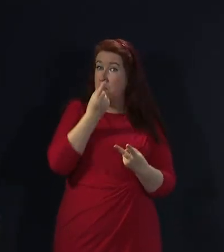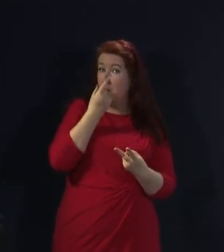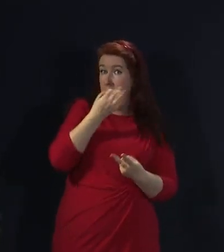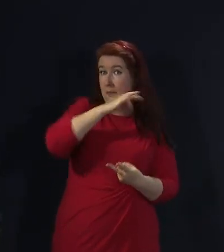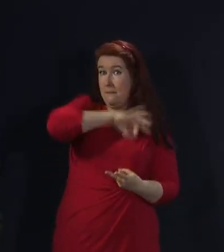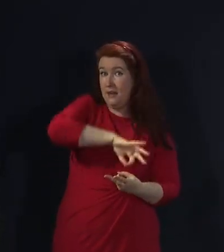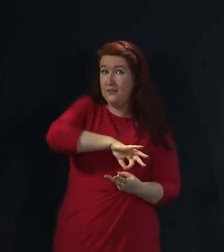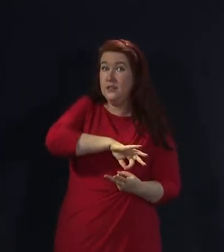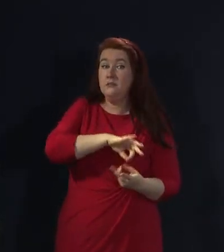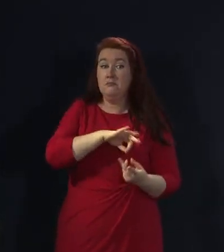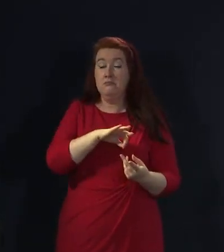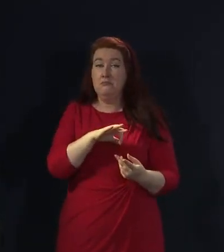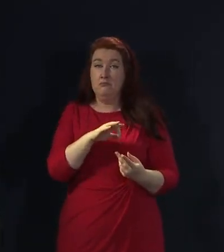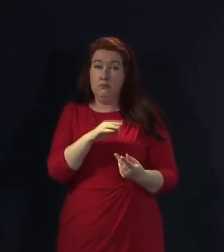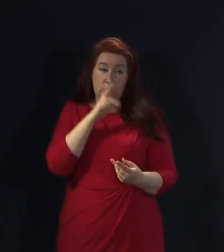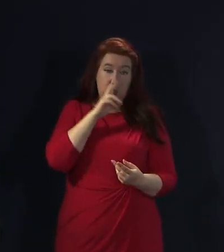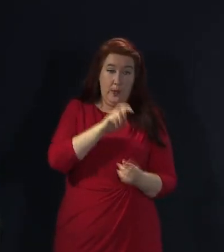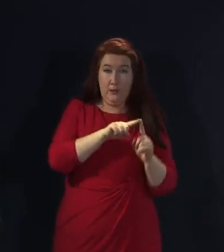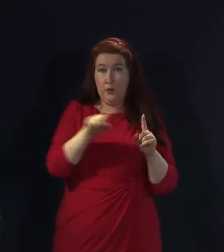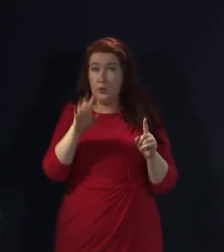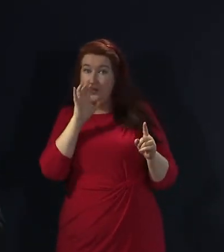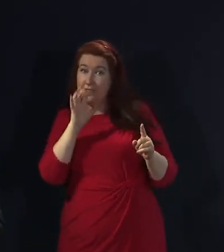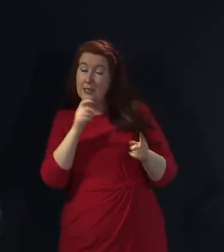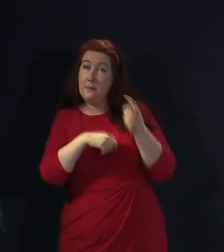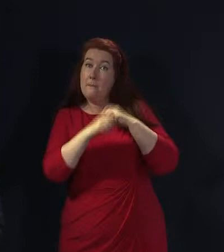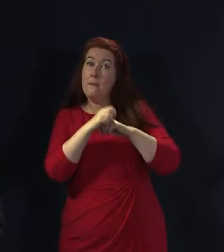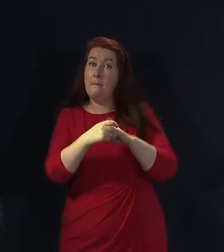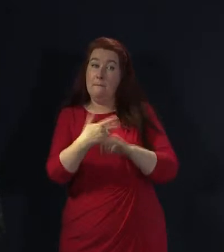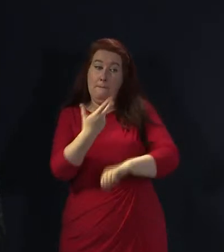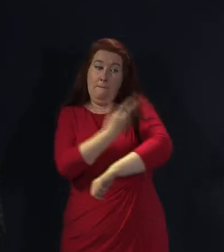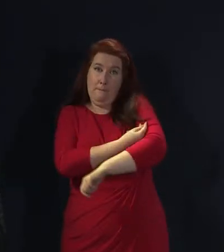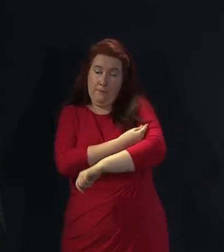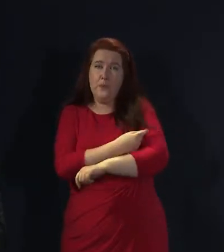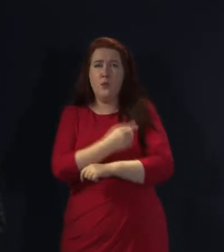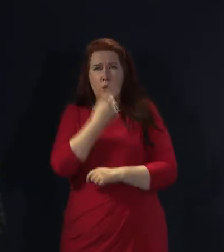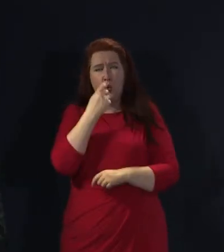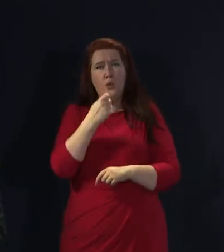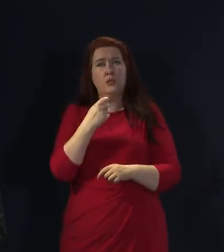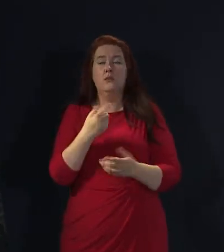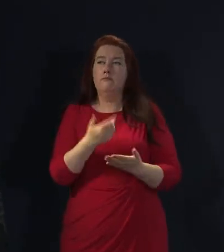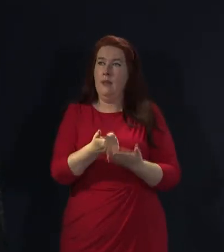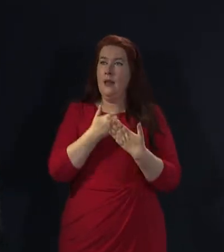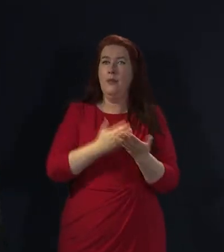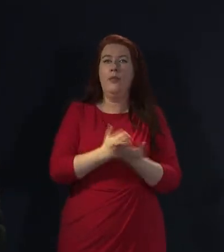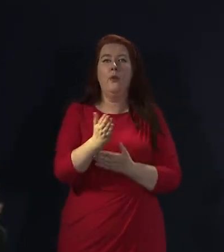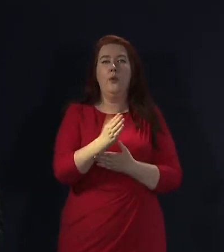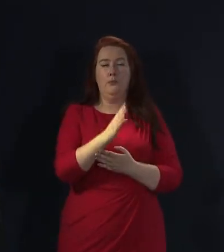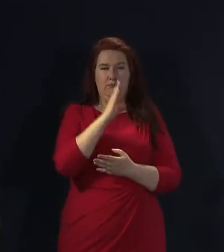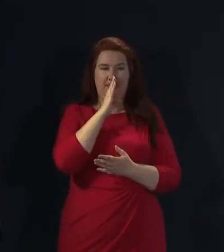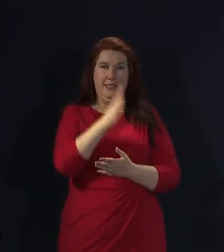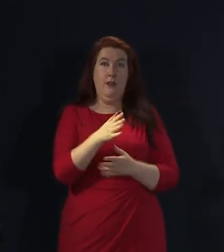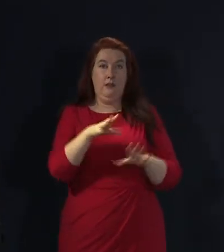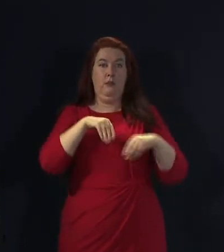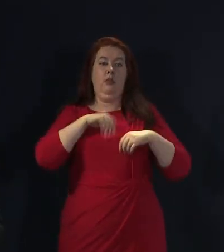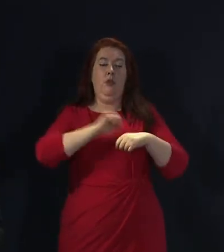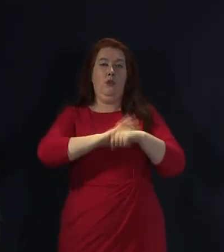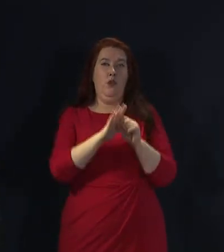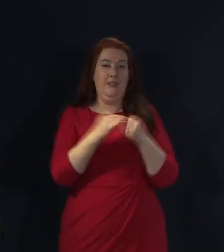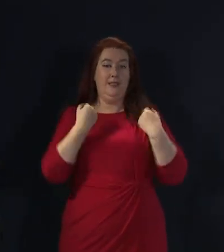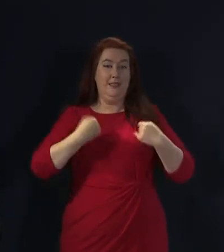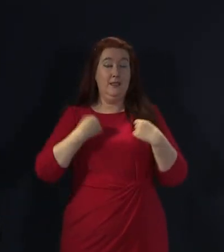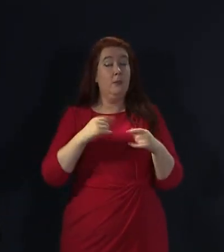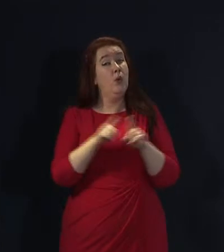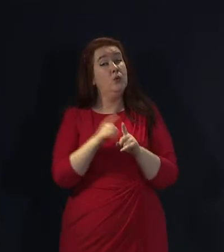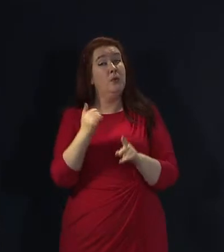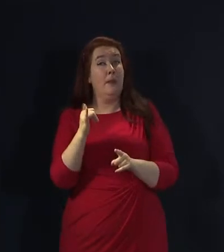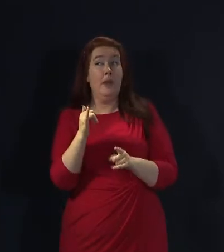of vaccination in that age group, both from direct COVID harm due to the disease, but also some of the other benefits